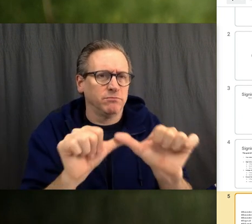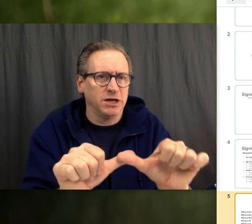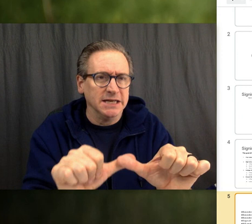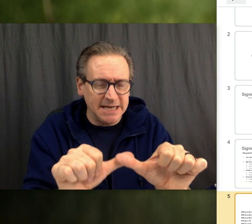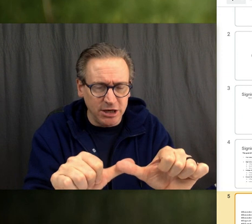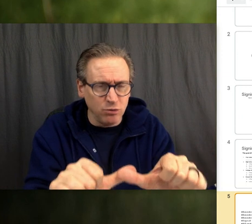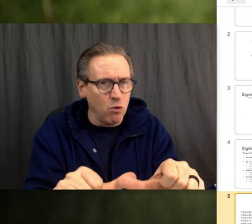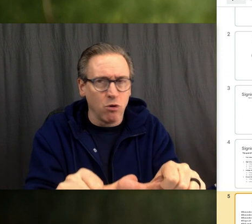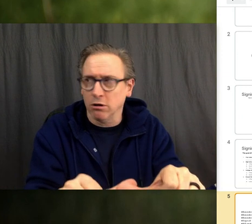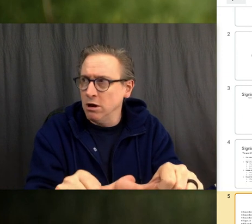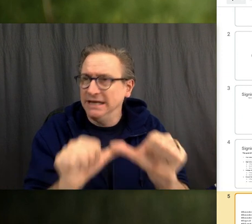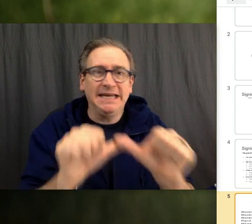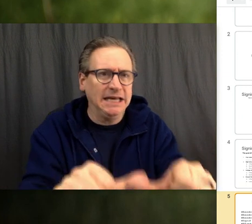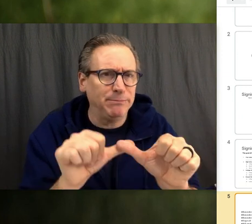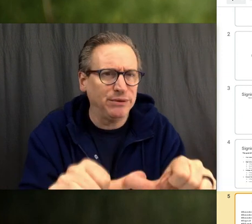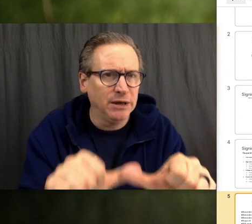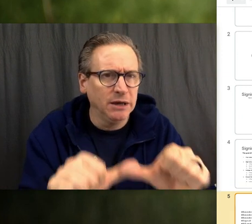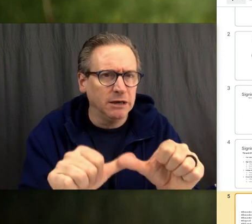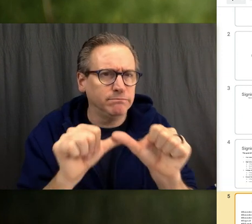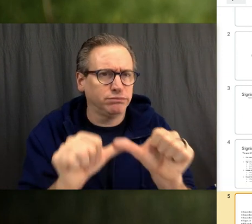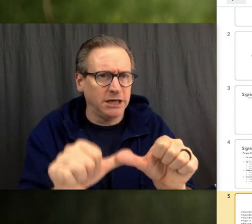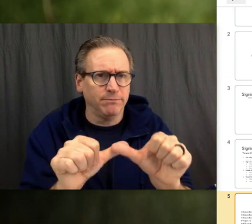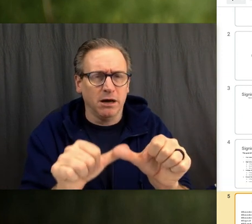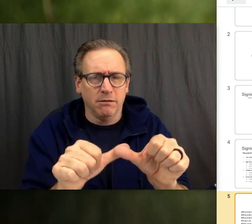for continue or keep